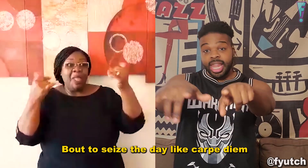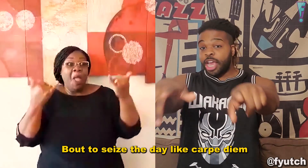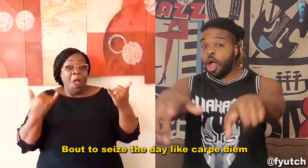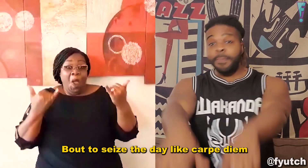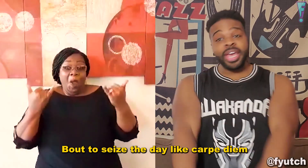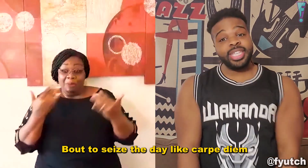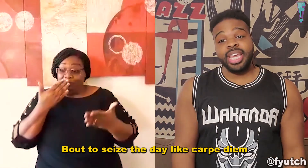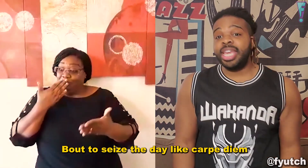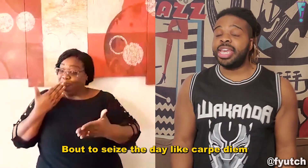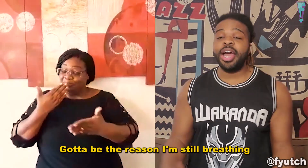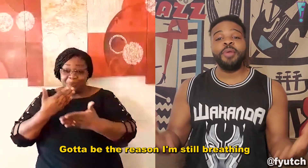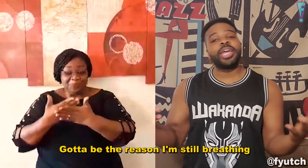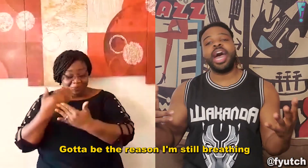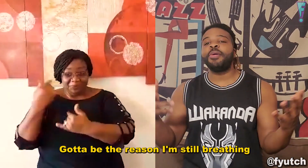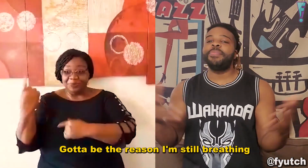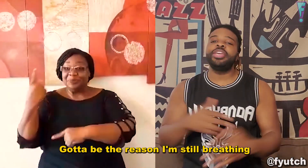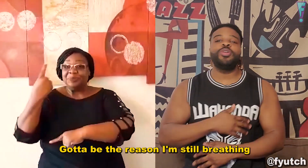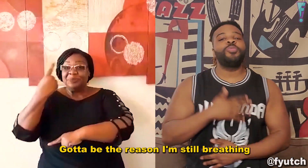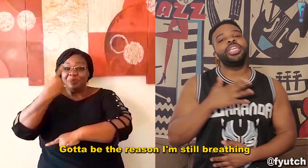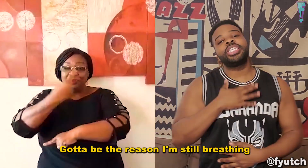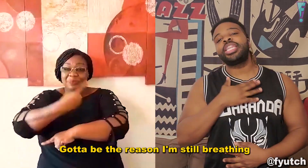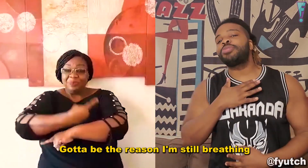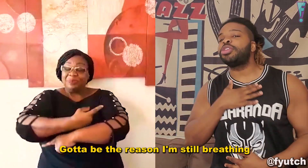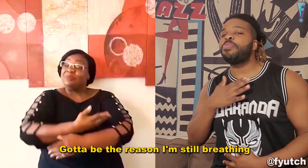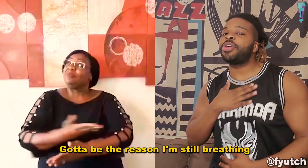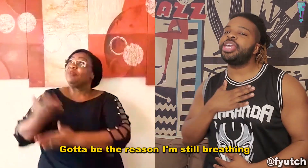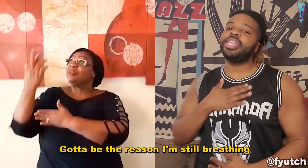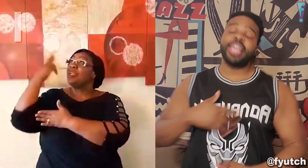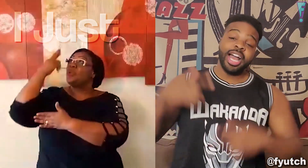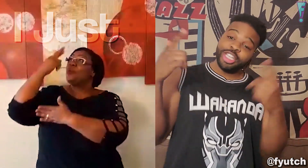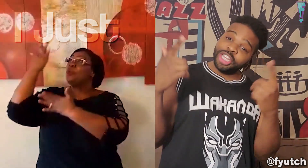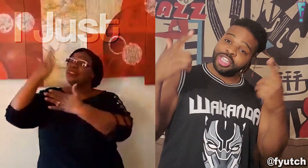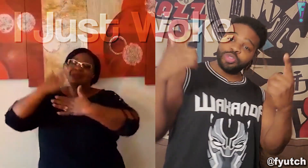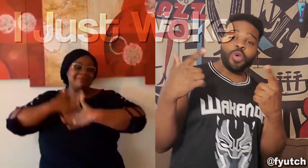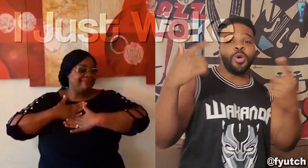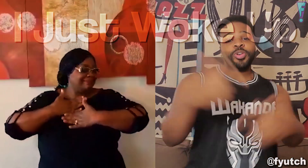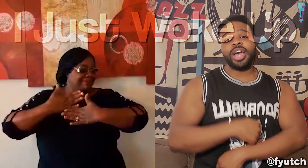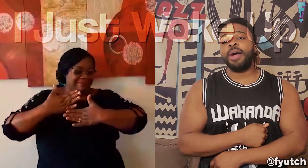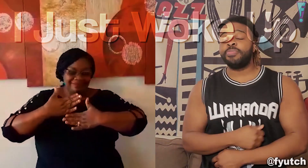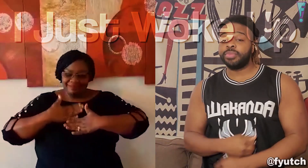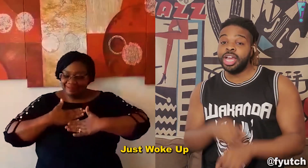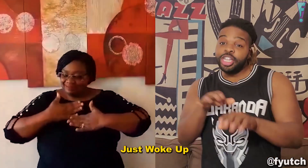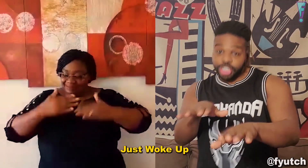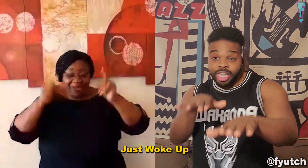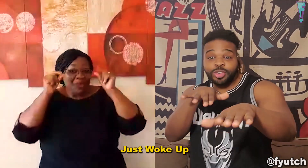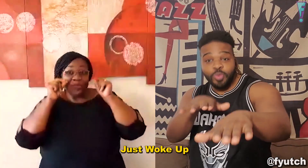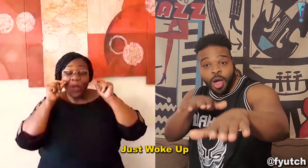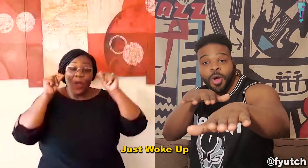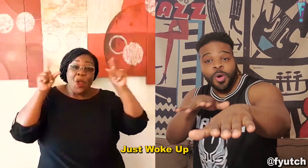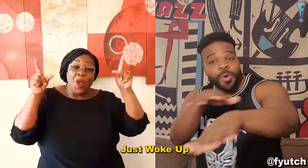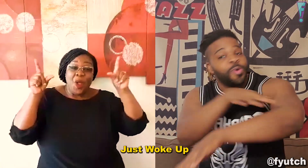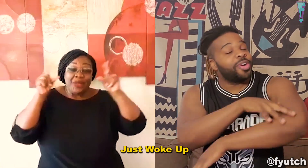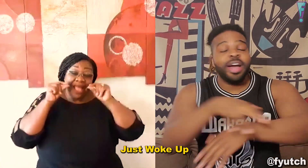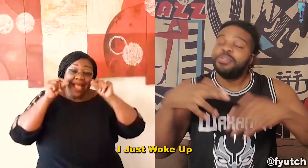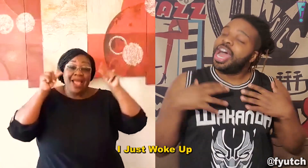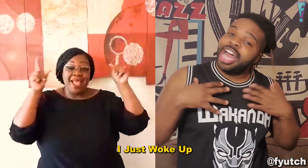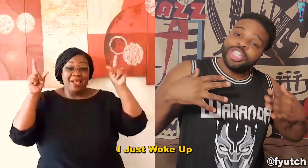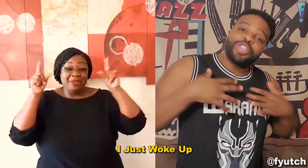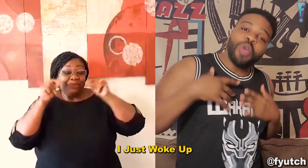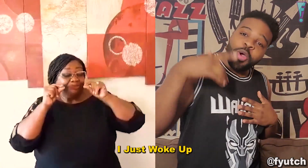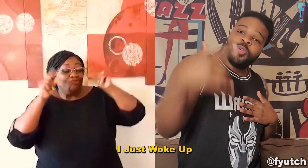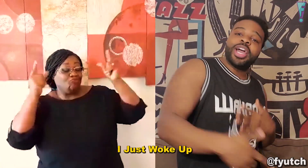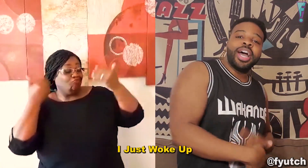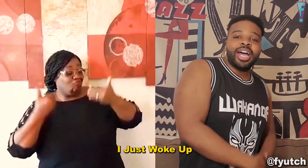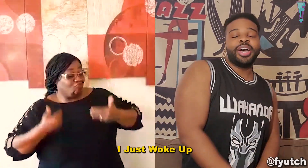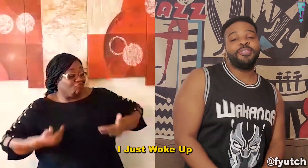the day like a baby young. Gotta be the reason I'm still breathing. I just woke up, just woke up. I